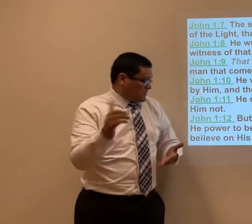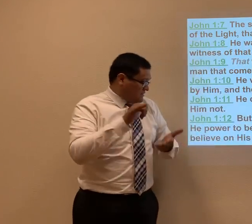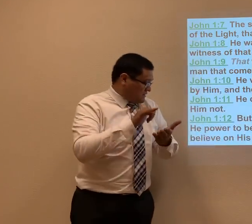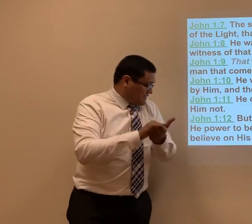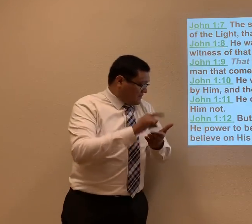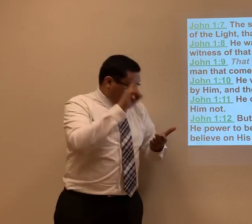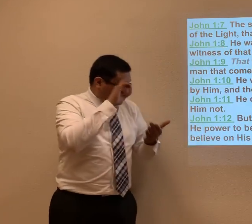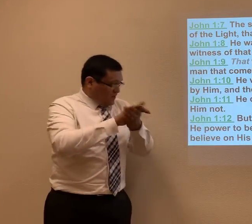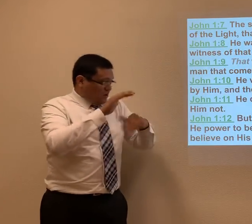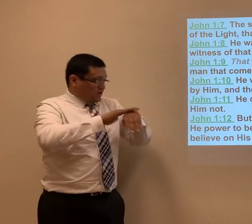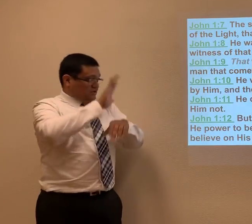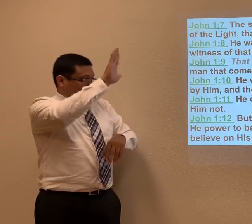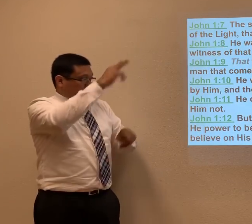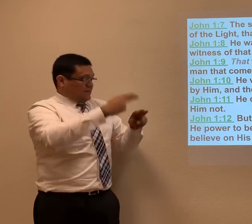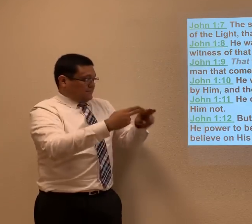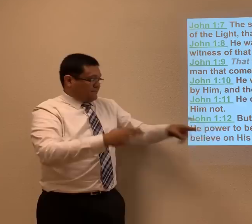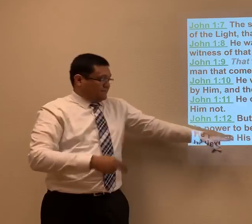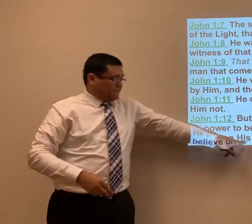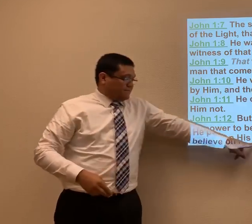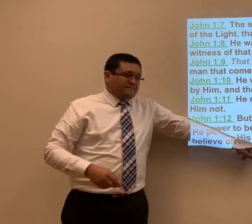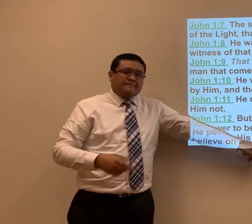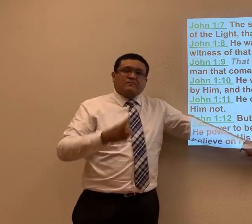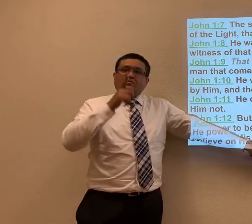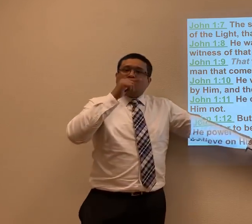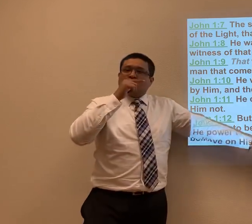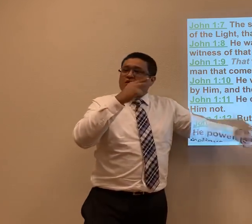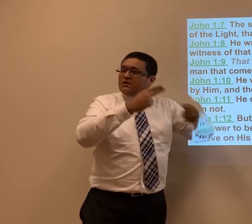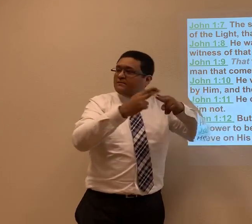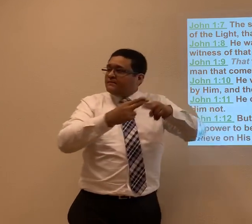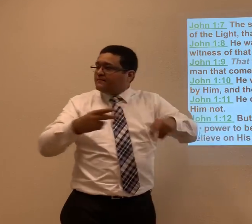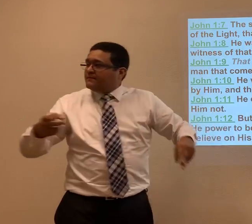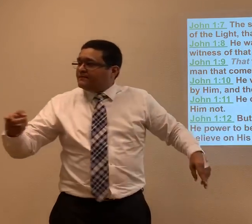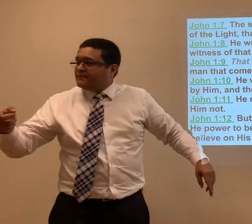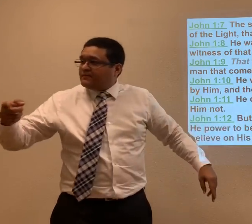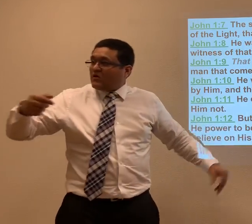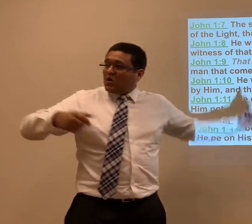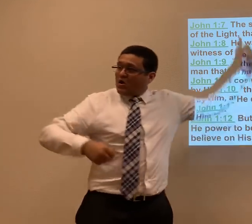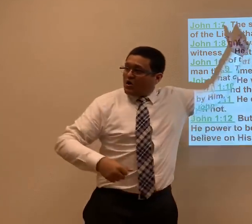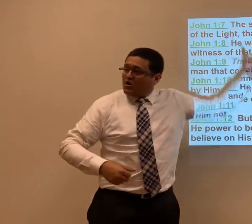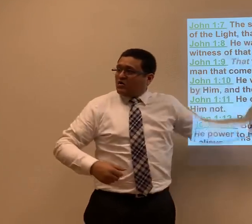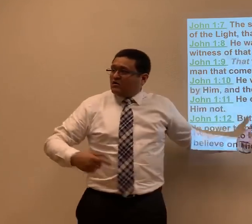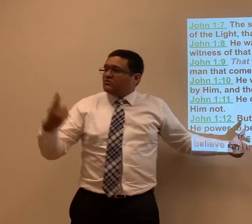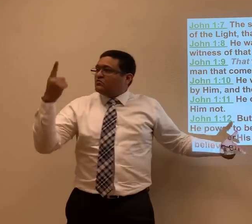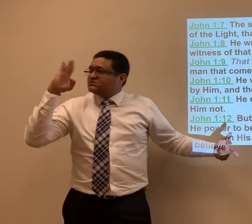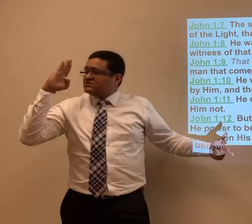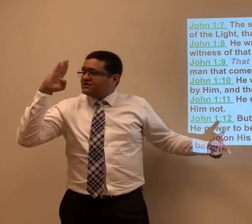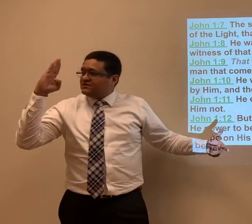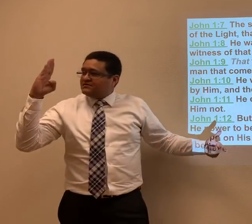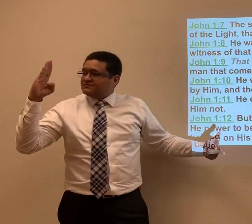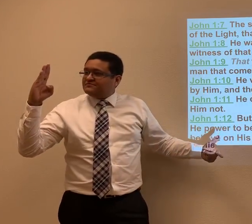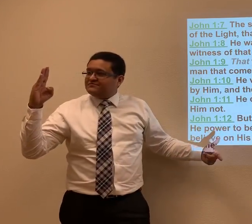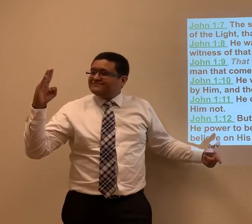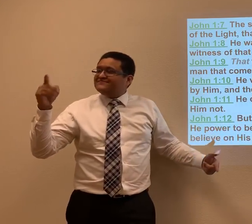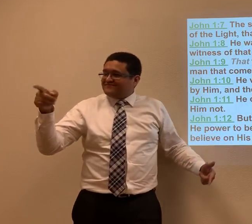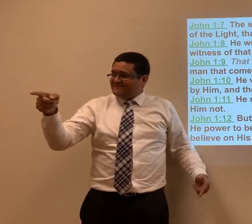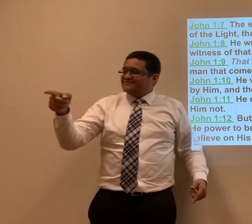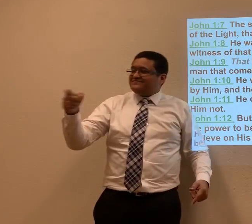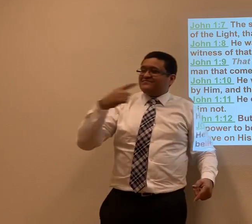your gift gives you power to become the sons of God, even to them that believe on his name. So this is all talking about